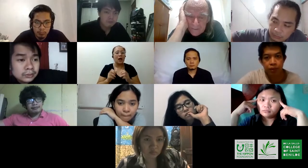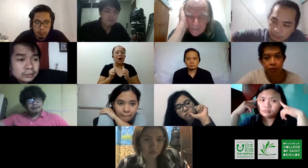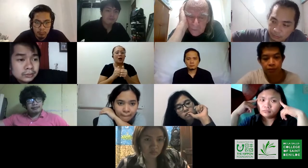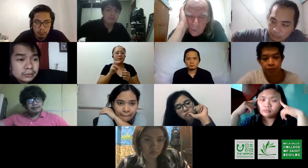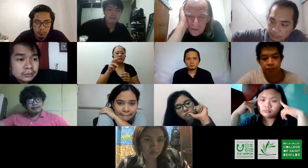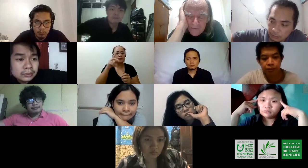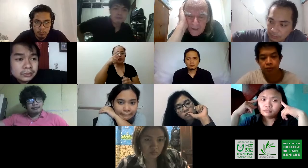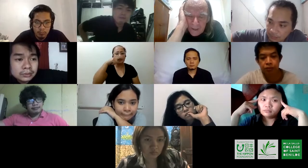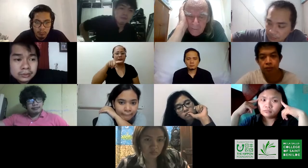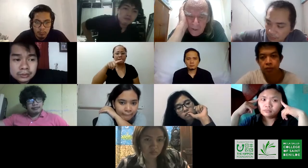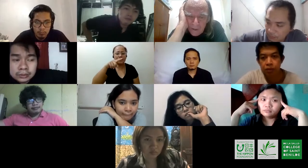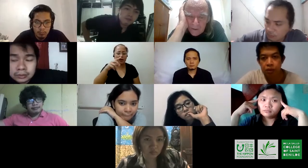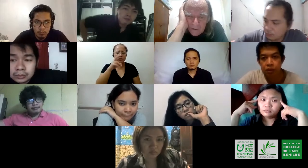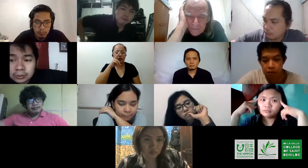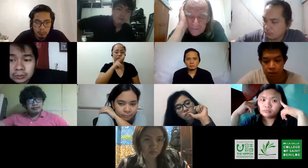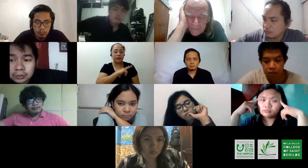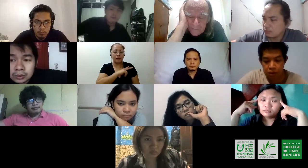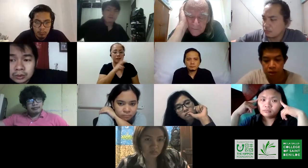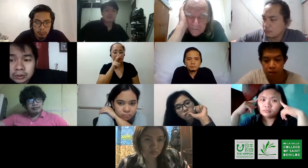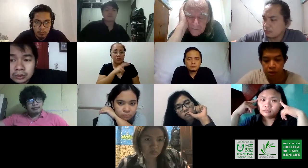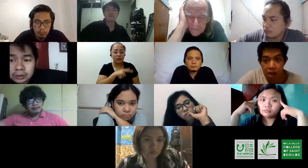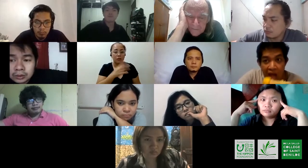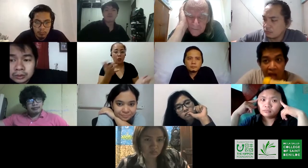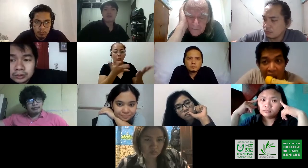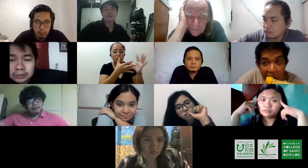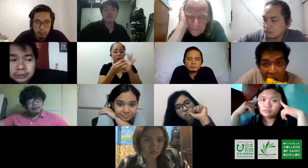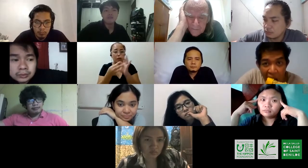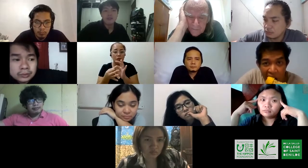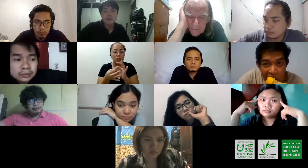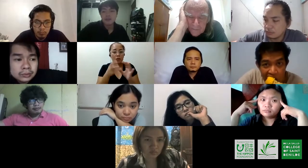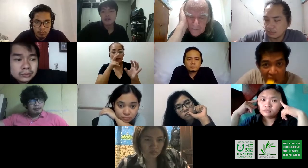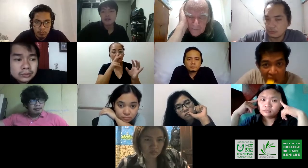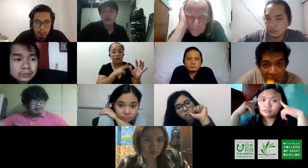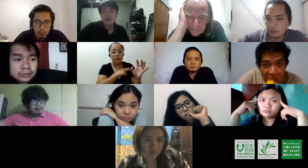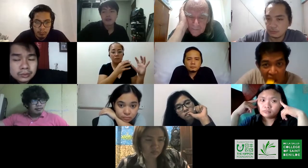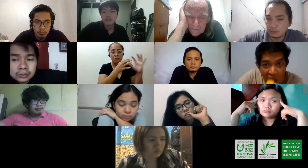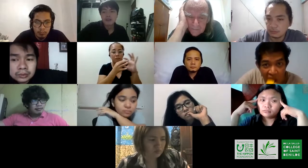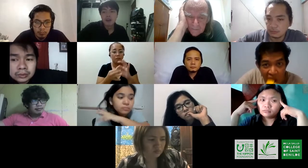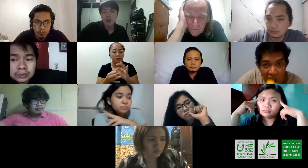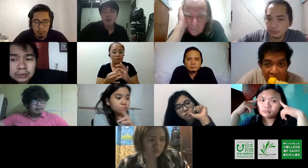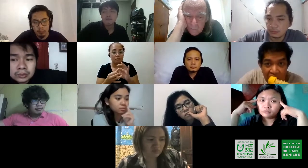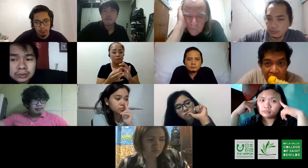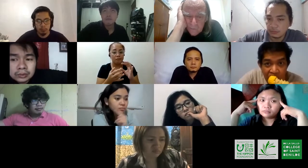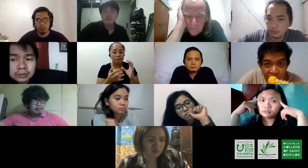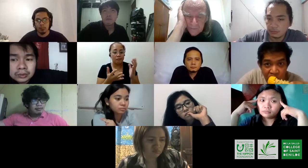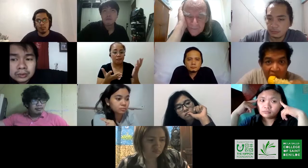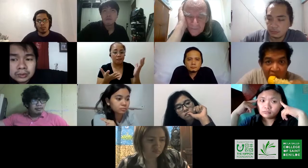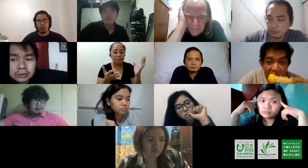Vietnam? What does Vietnam belong to?